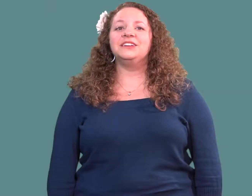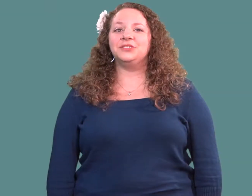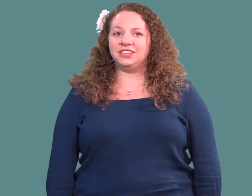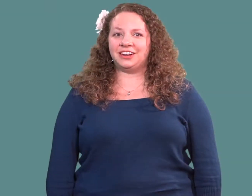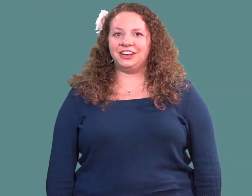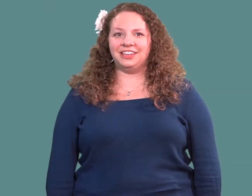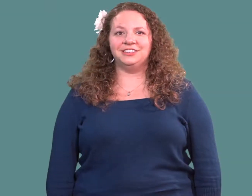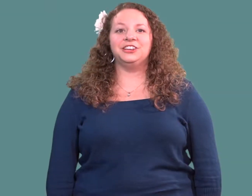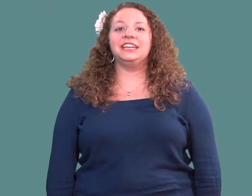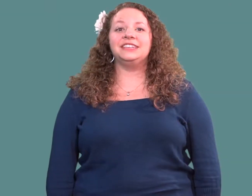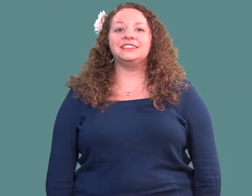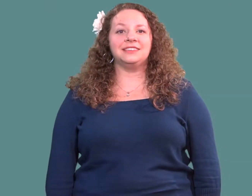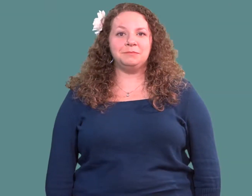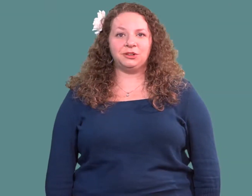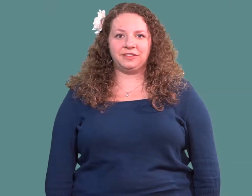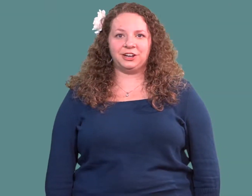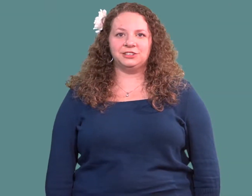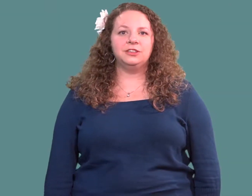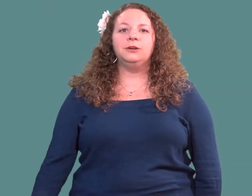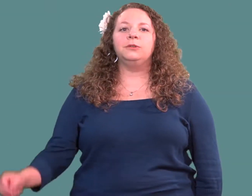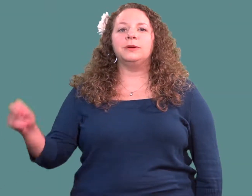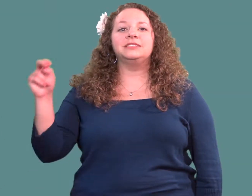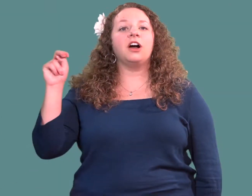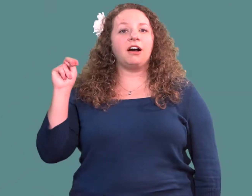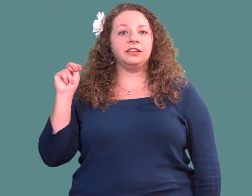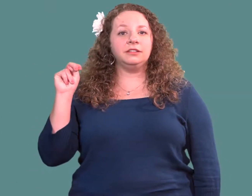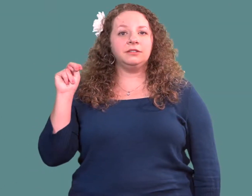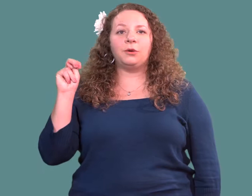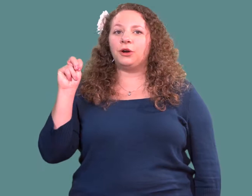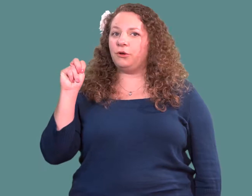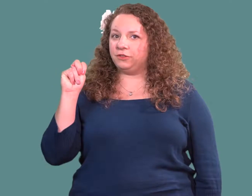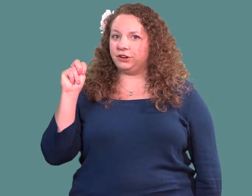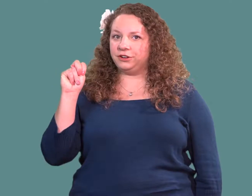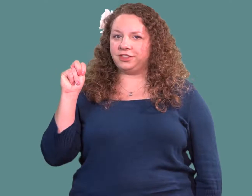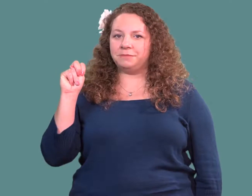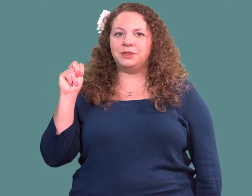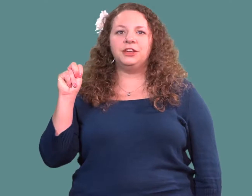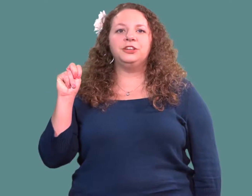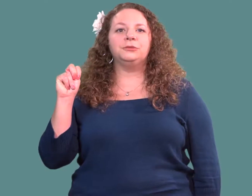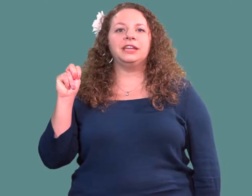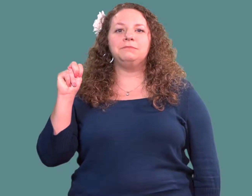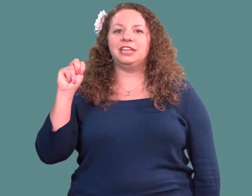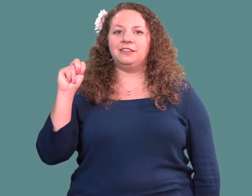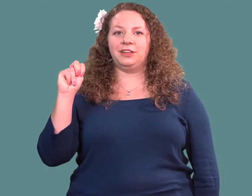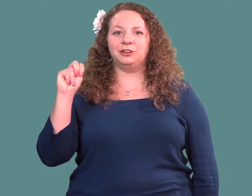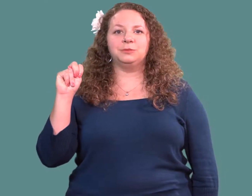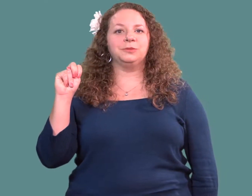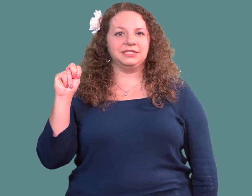For the letter N, your index and middle fingers will rest on or over your thumb. Your ring and pinky fingers will rest